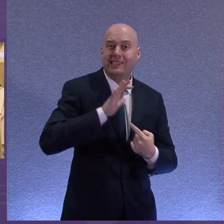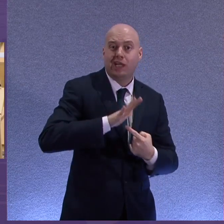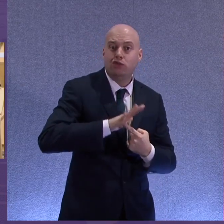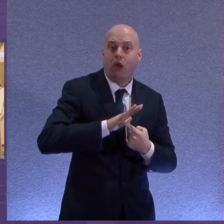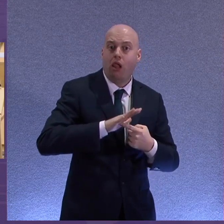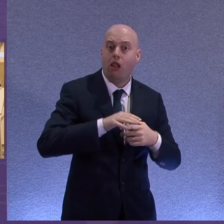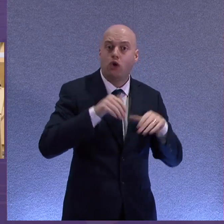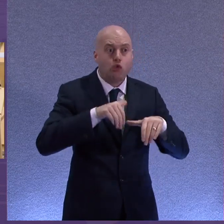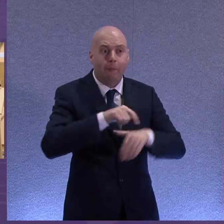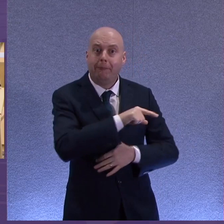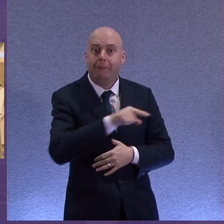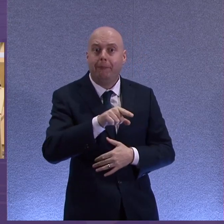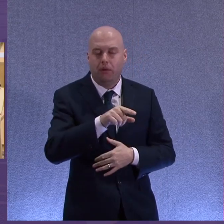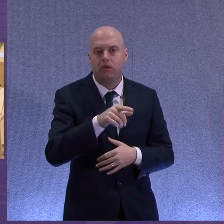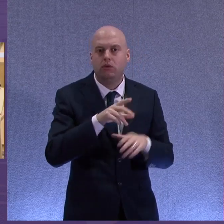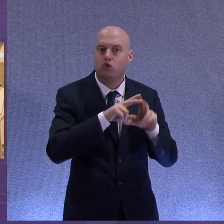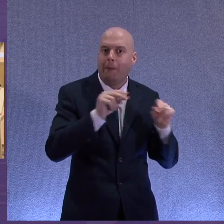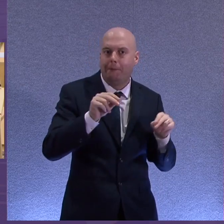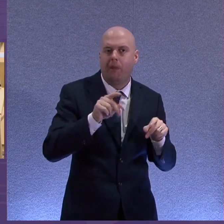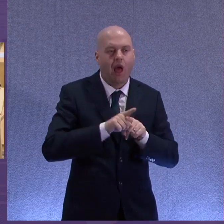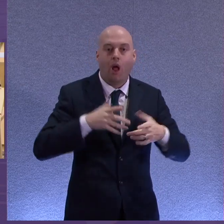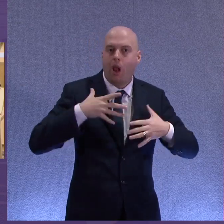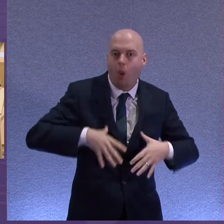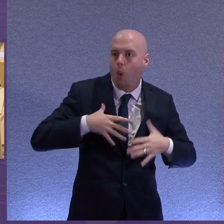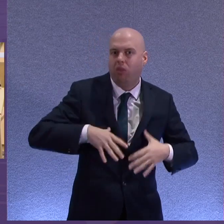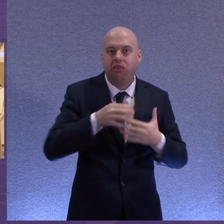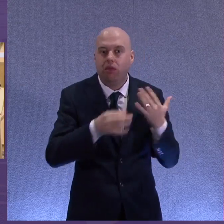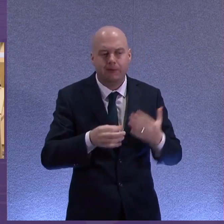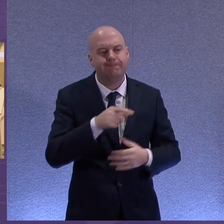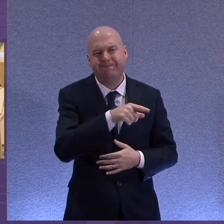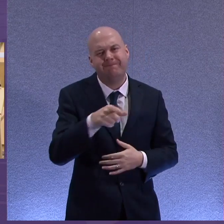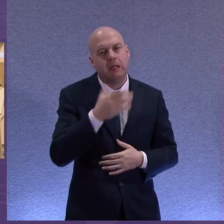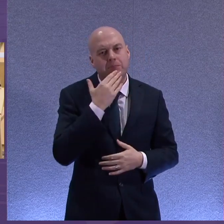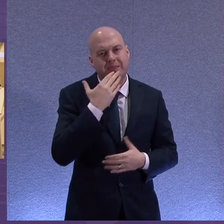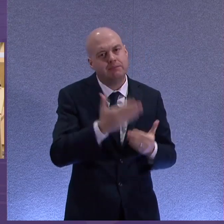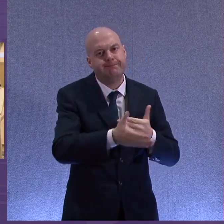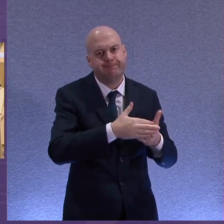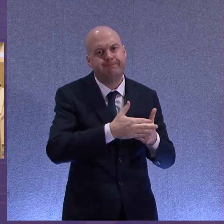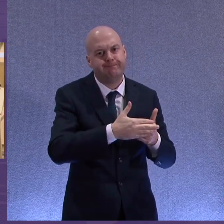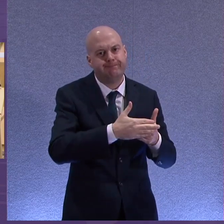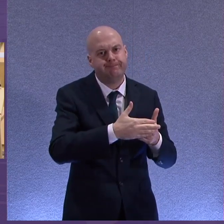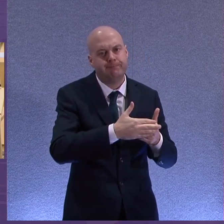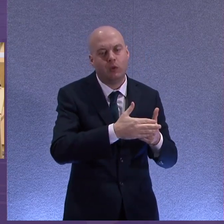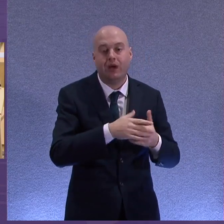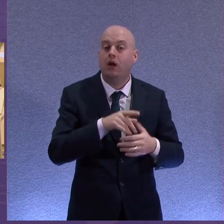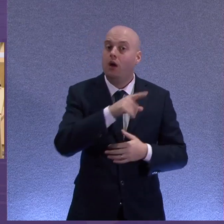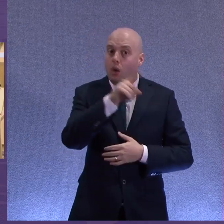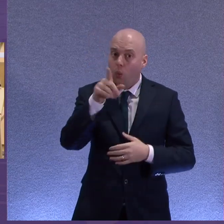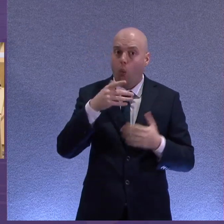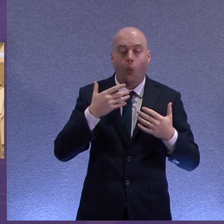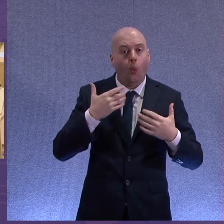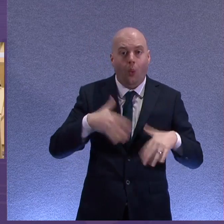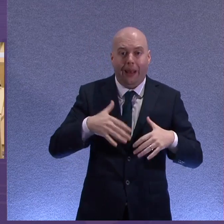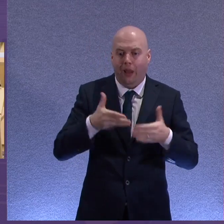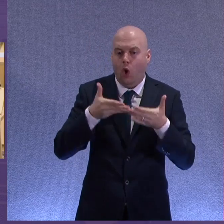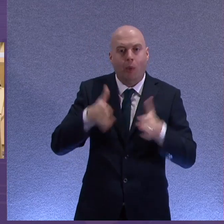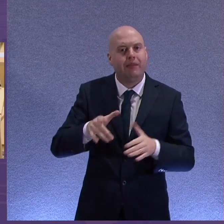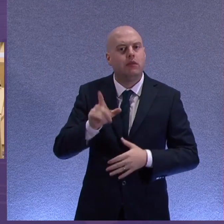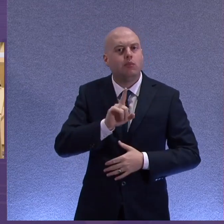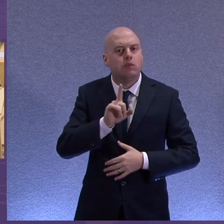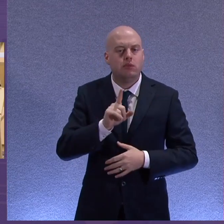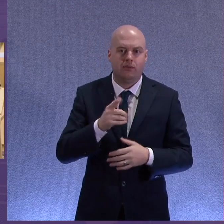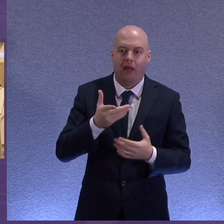to close, and of course shopping for basic necessities kept to a minimum. That list is being updated to include other forms